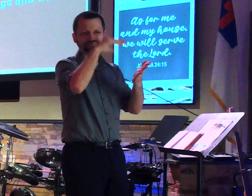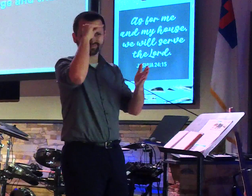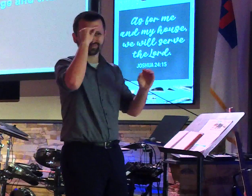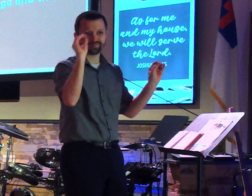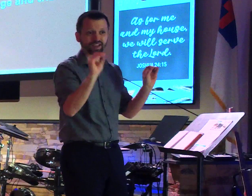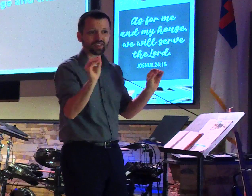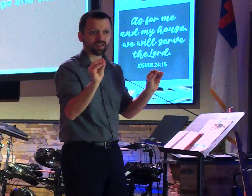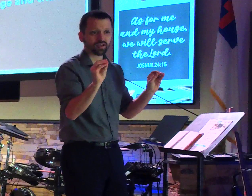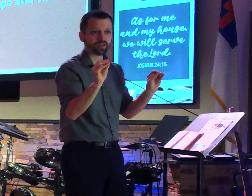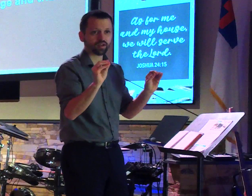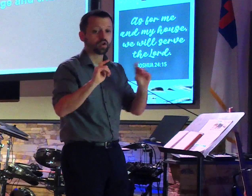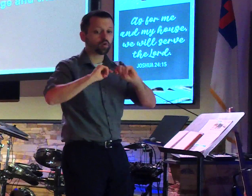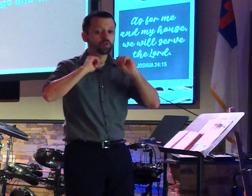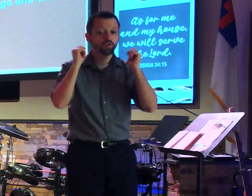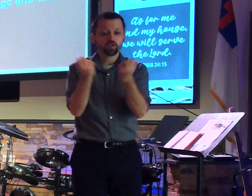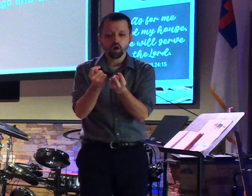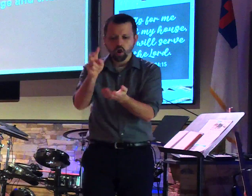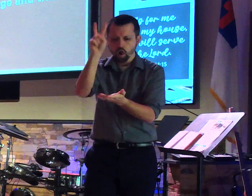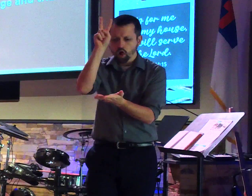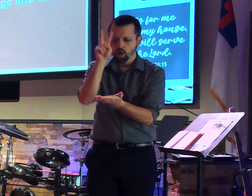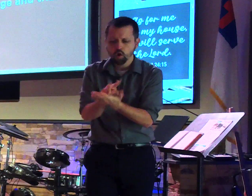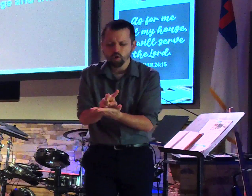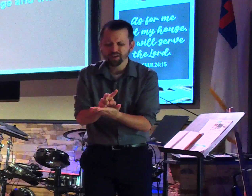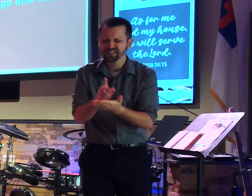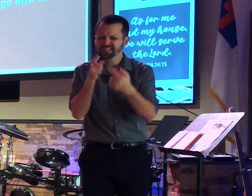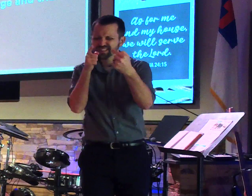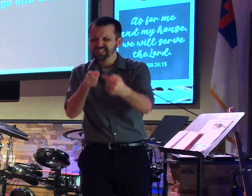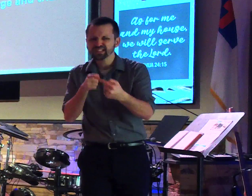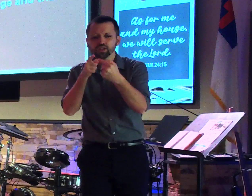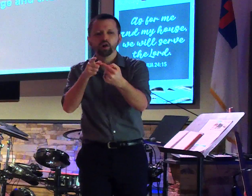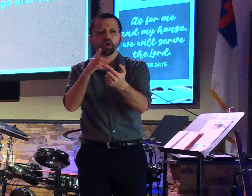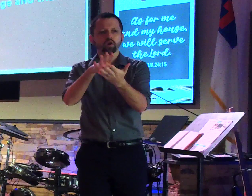when adversity strikes, you find out about your